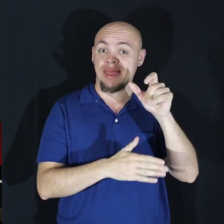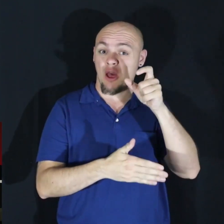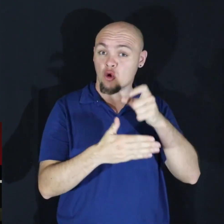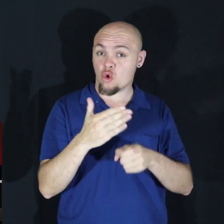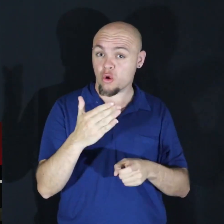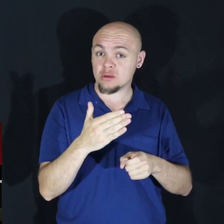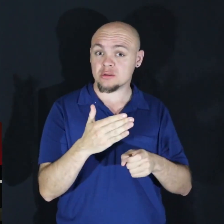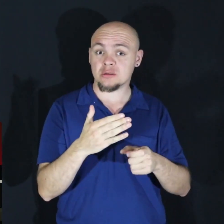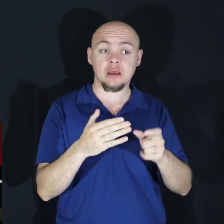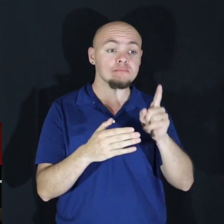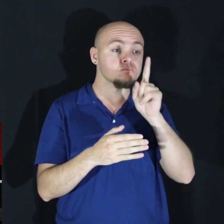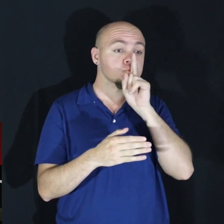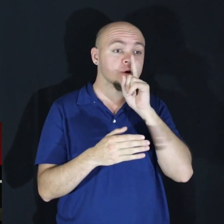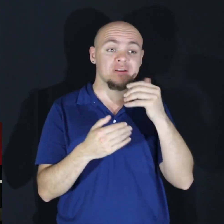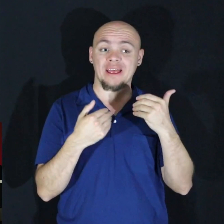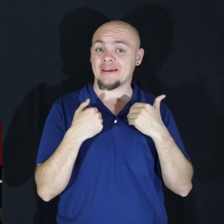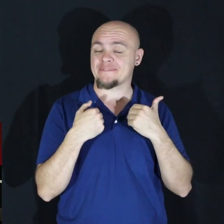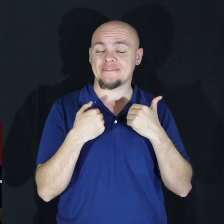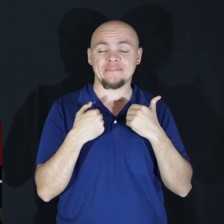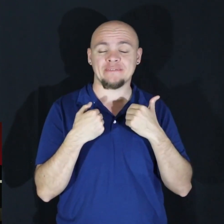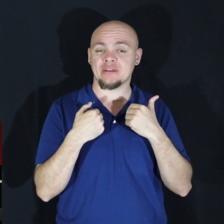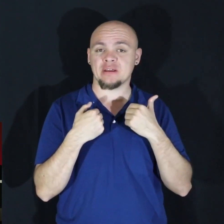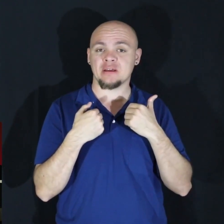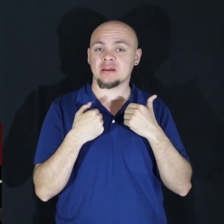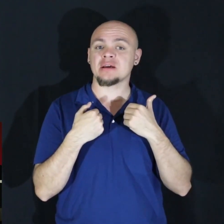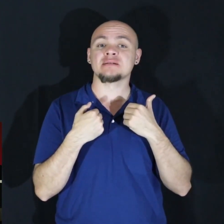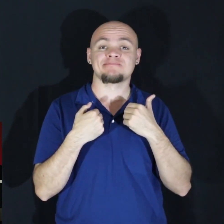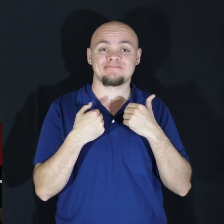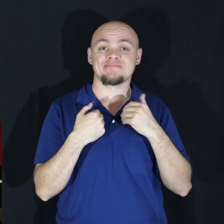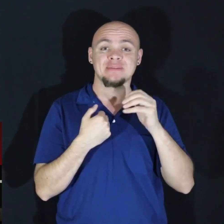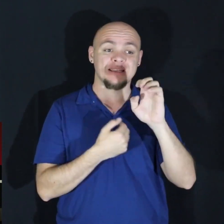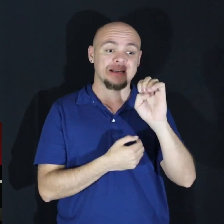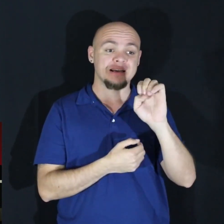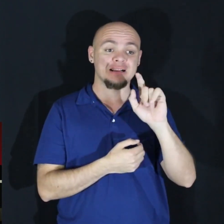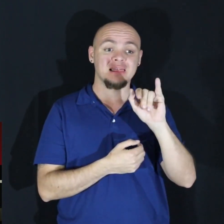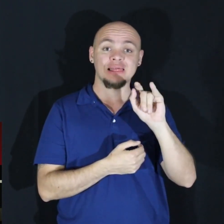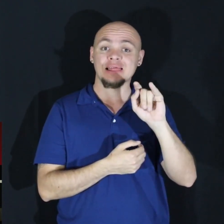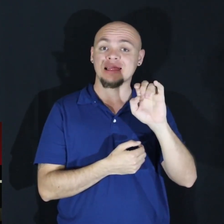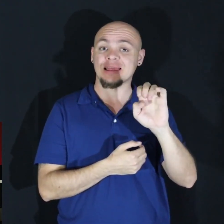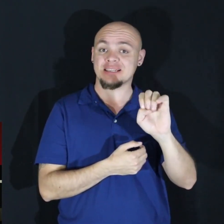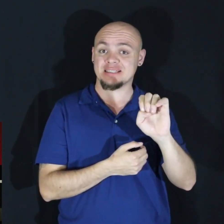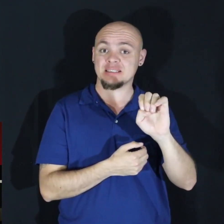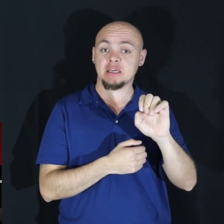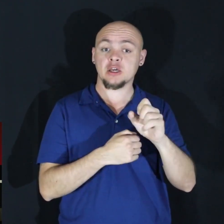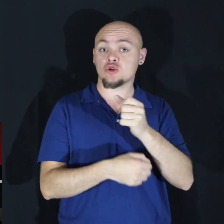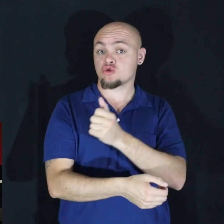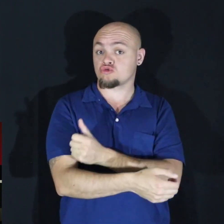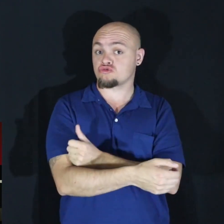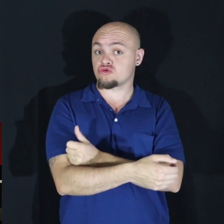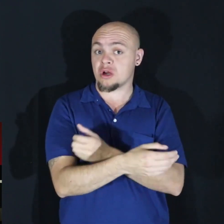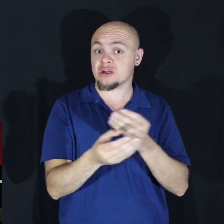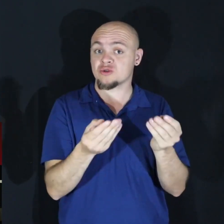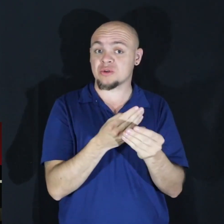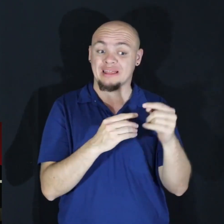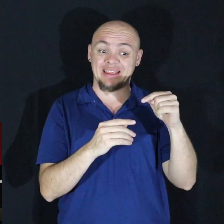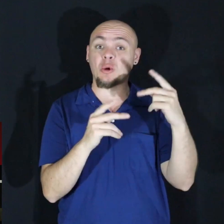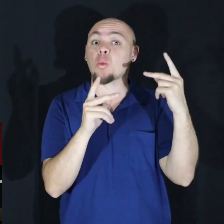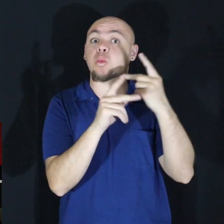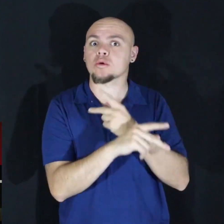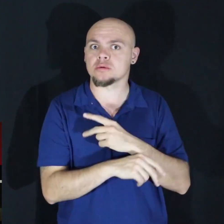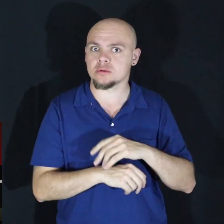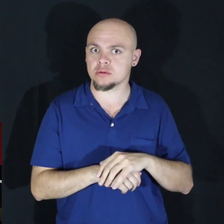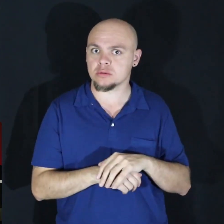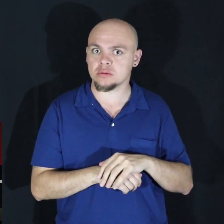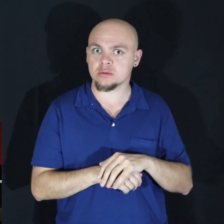not having privacy, is bigger than the entire illicit drug trade. It's massive. And it's that way by